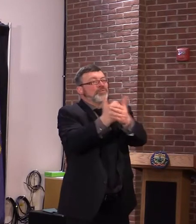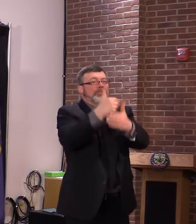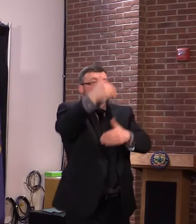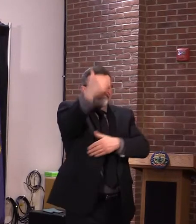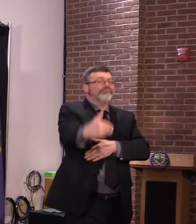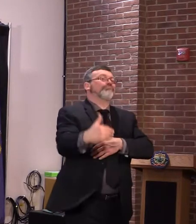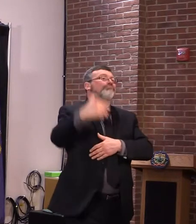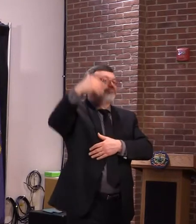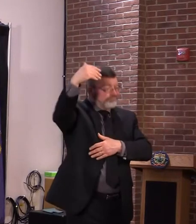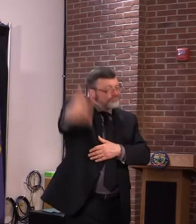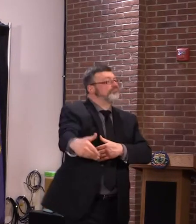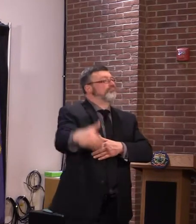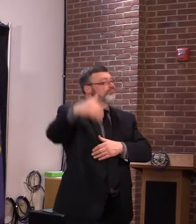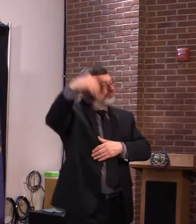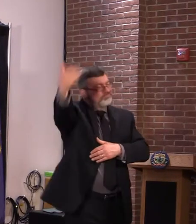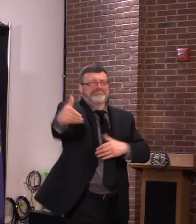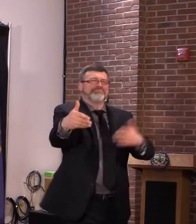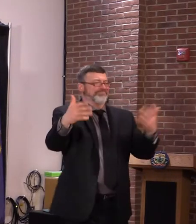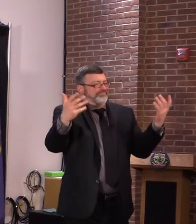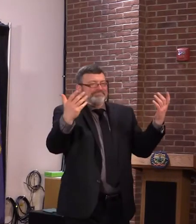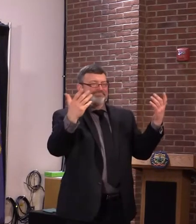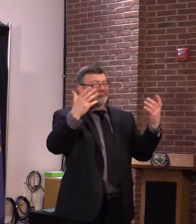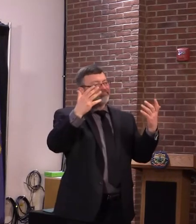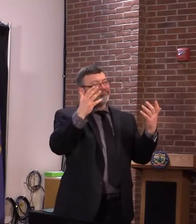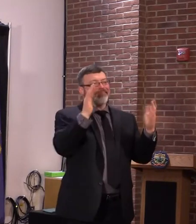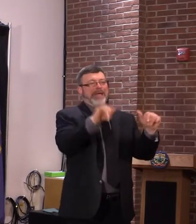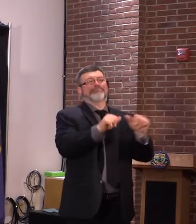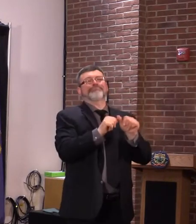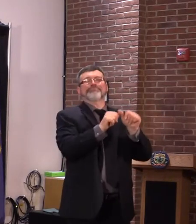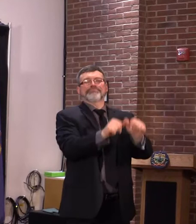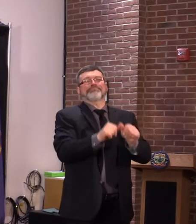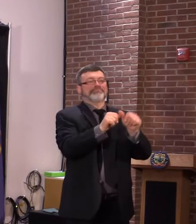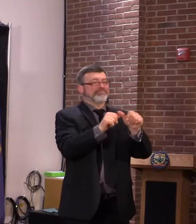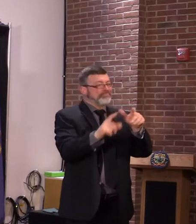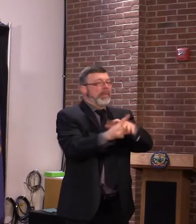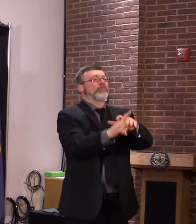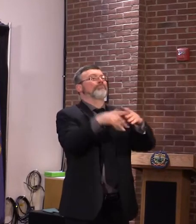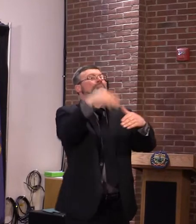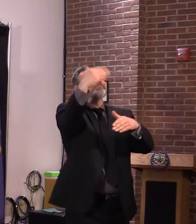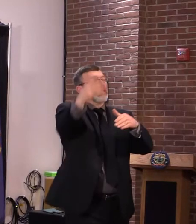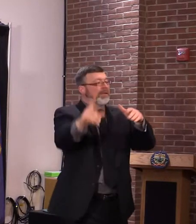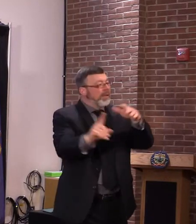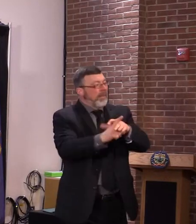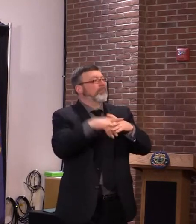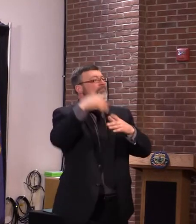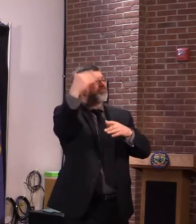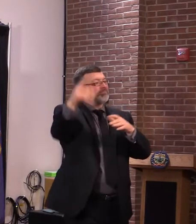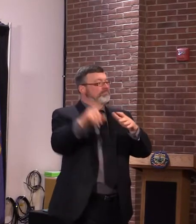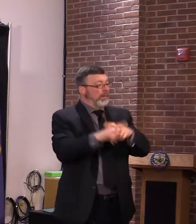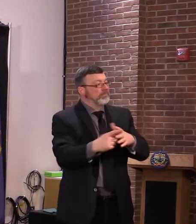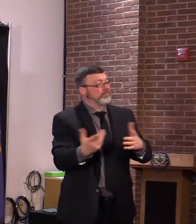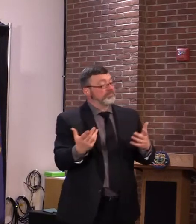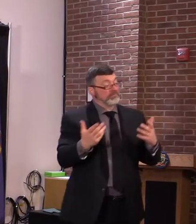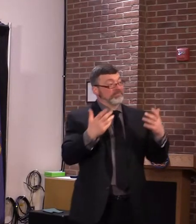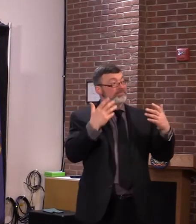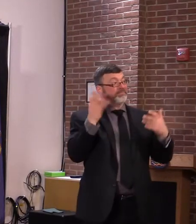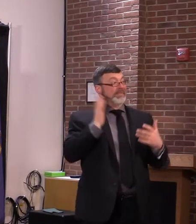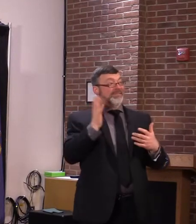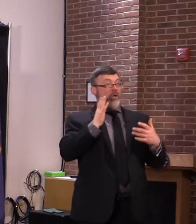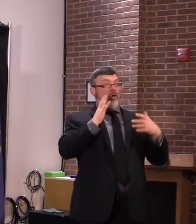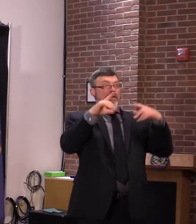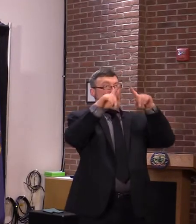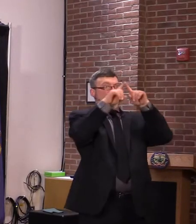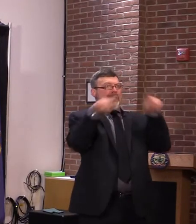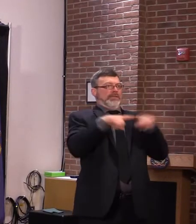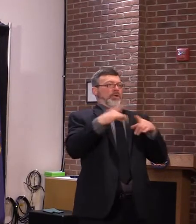different forms. And hopefully, if they are a variant of the Omicron, it'll be much less severe. So that's what we're hoping